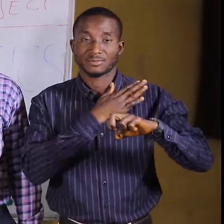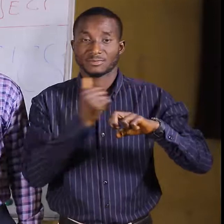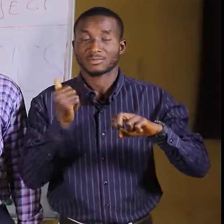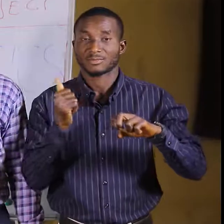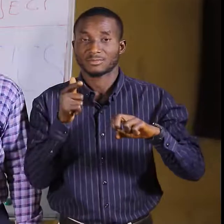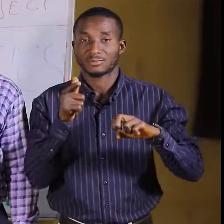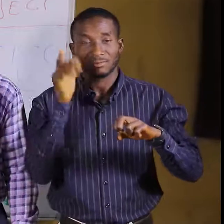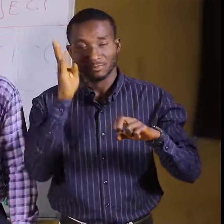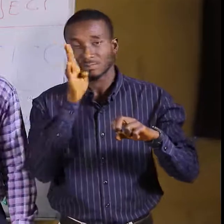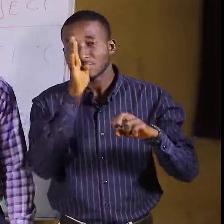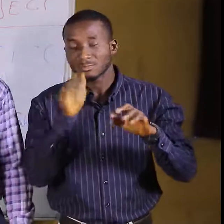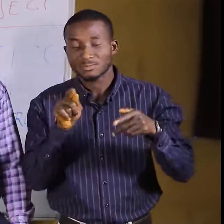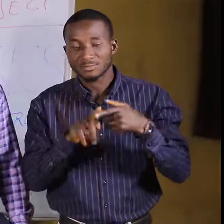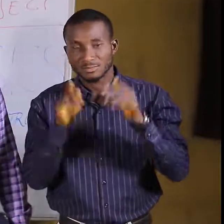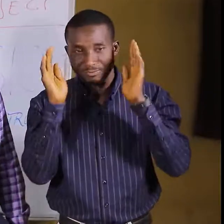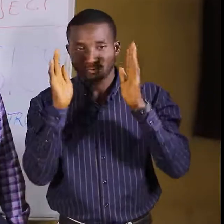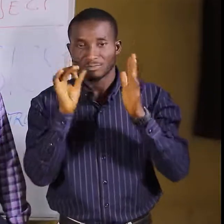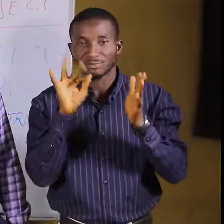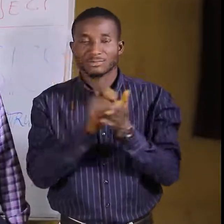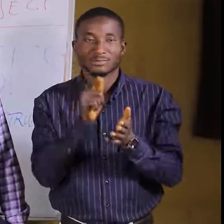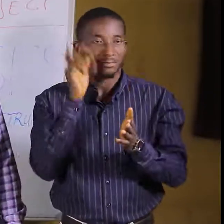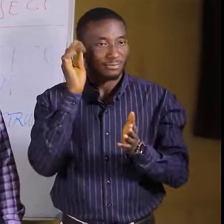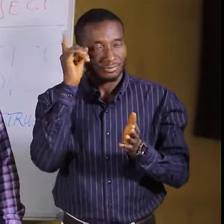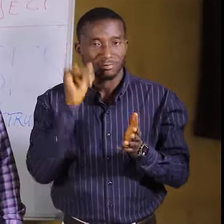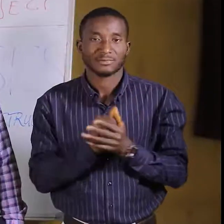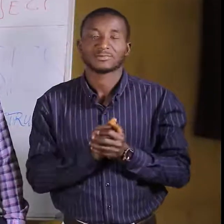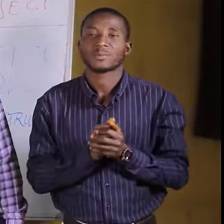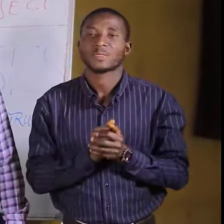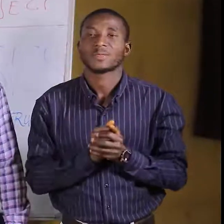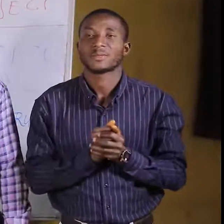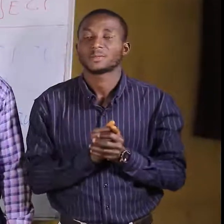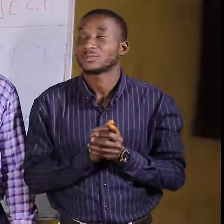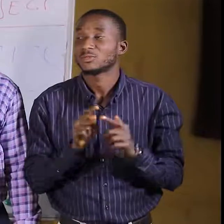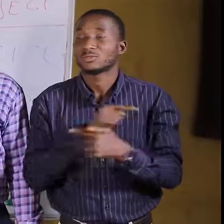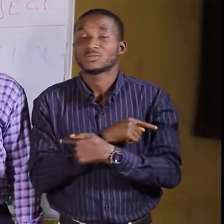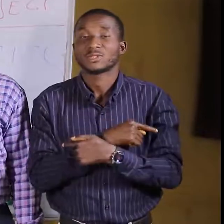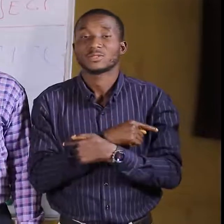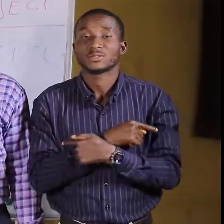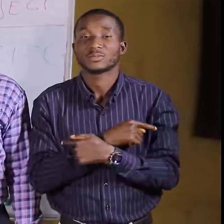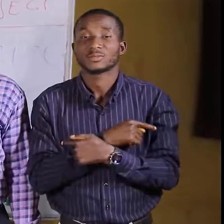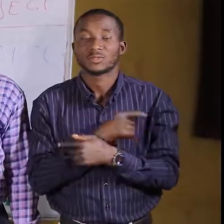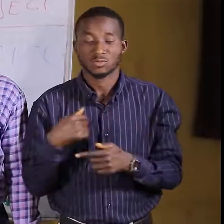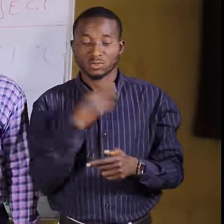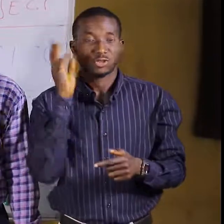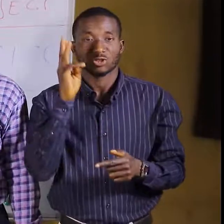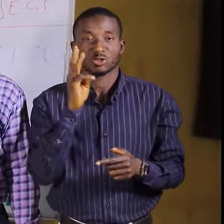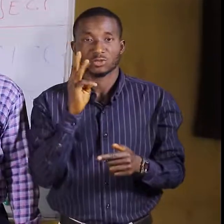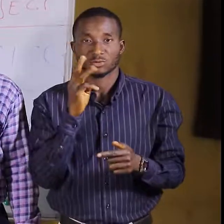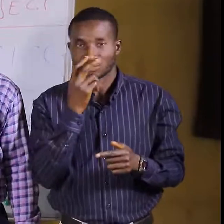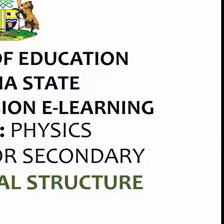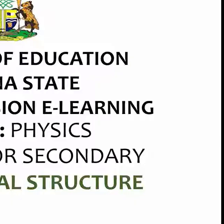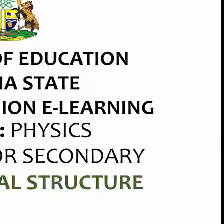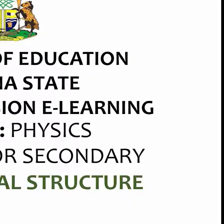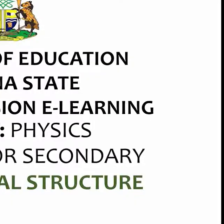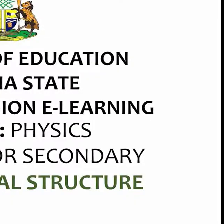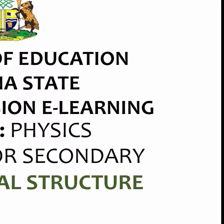e-learning program of Ministry of Education, Kaduna State. Today, we shall be considering the